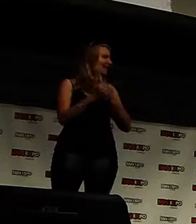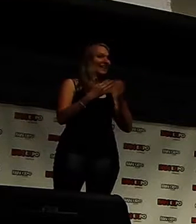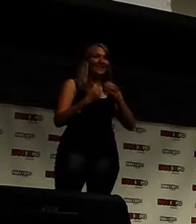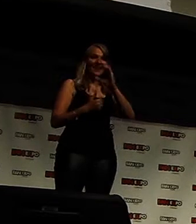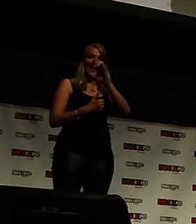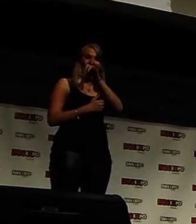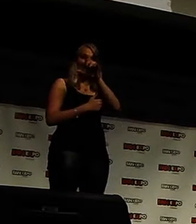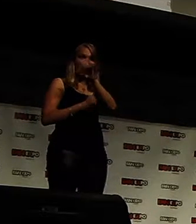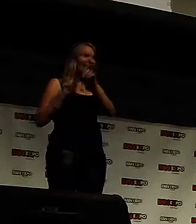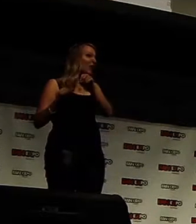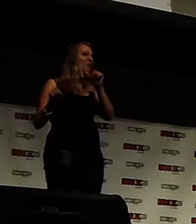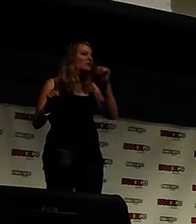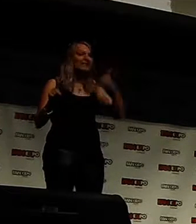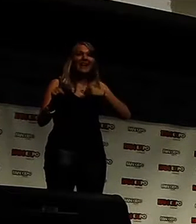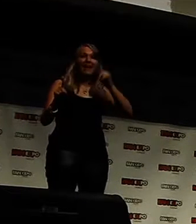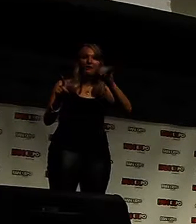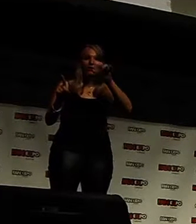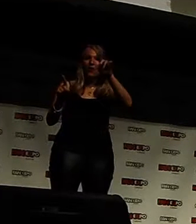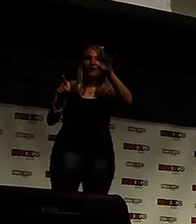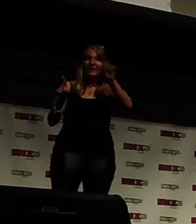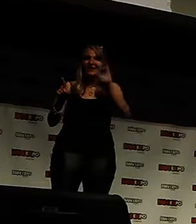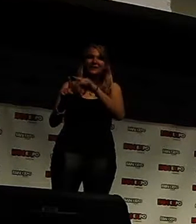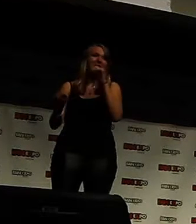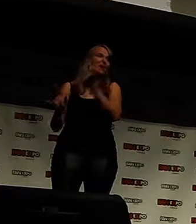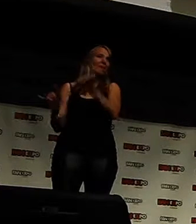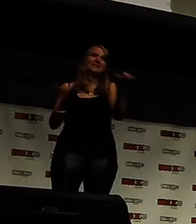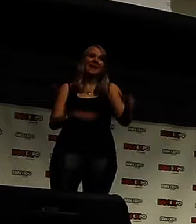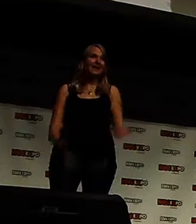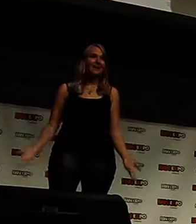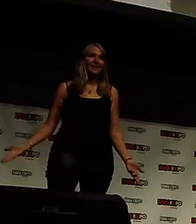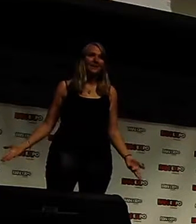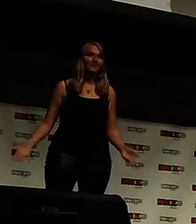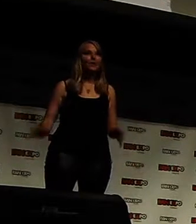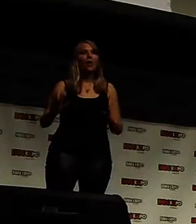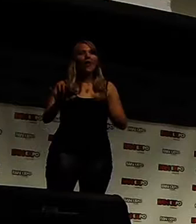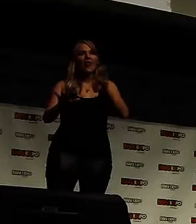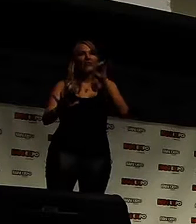have a TARDIS, you know? It's not quite the same.